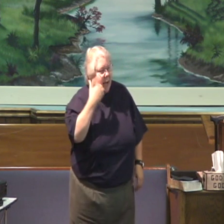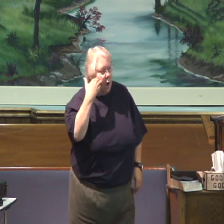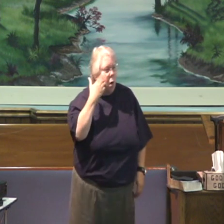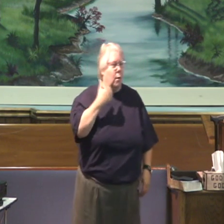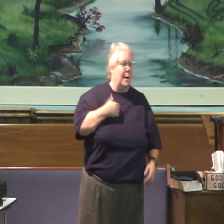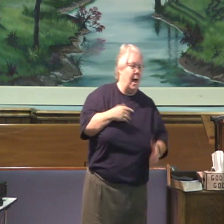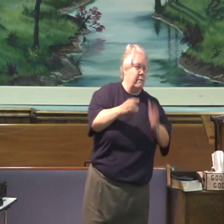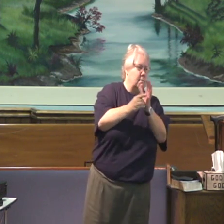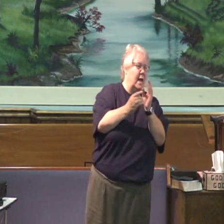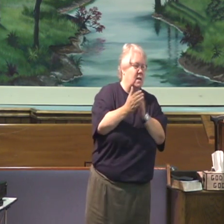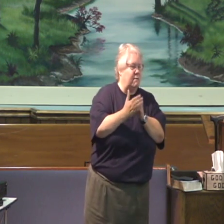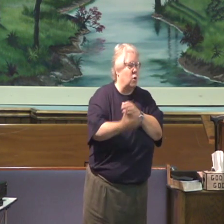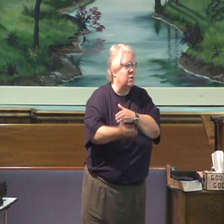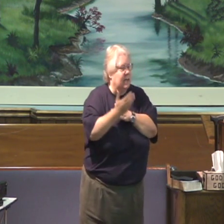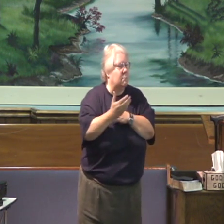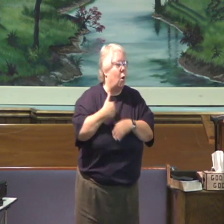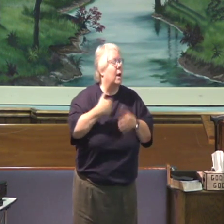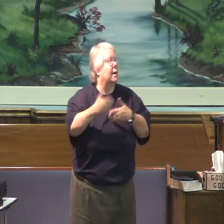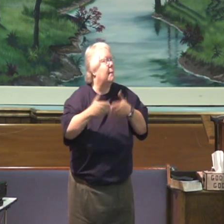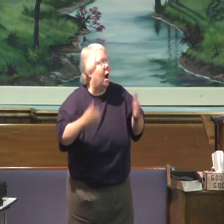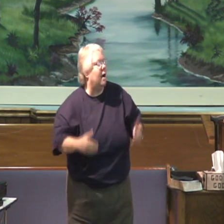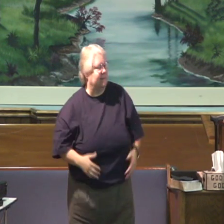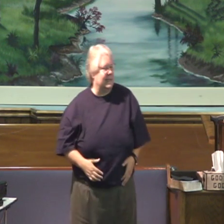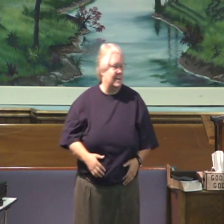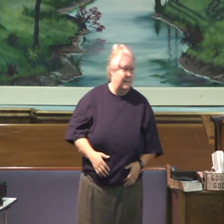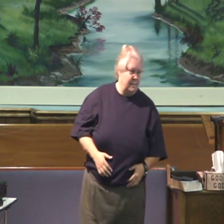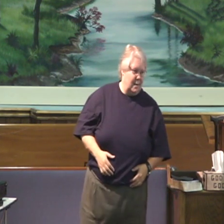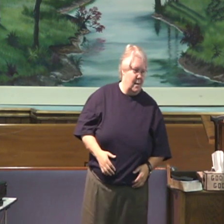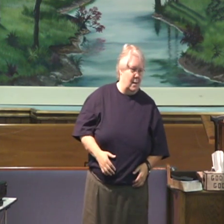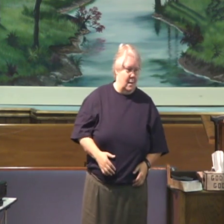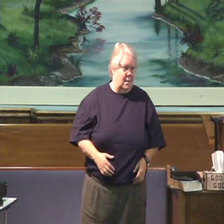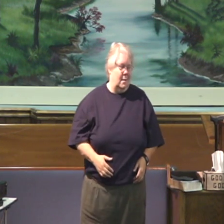was at home having my devotion in the morning in my office.